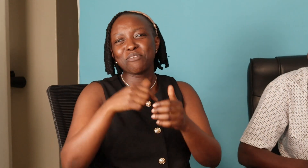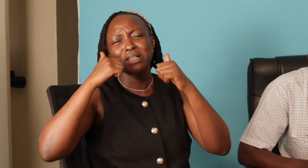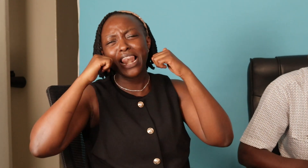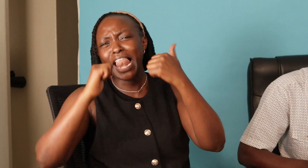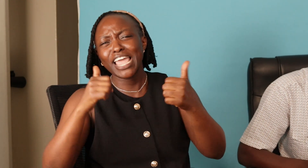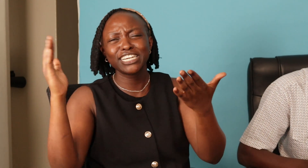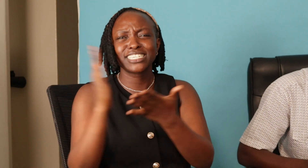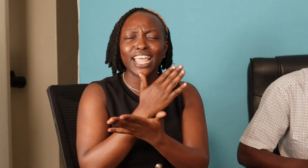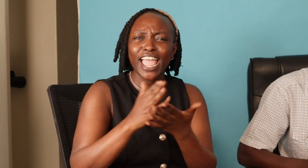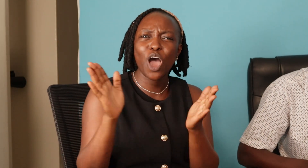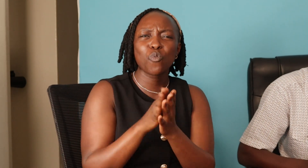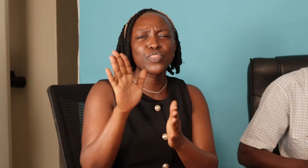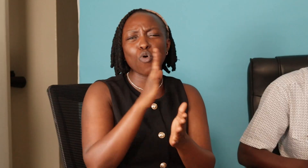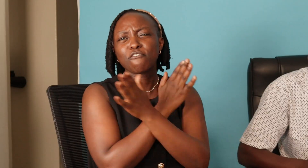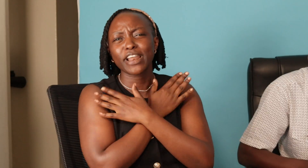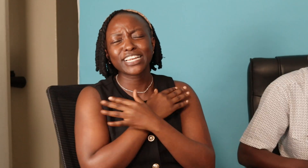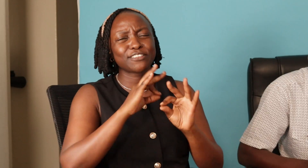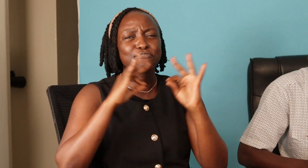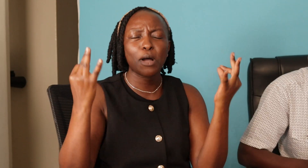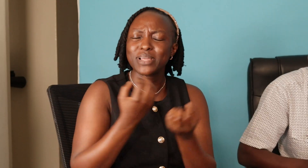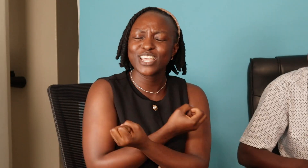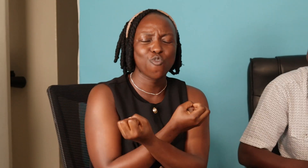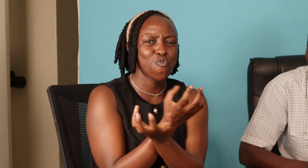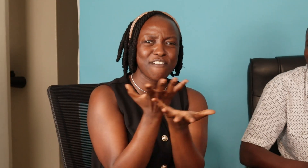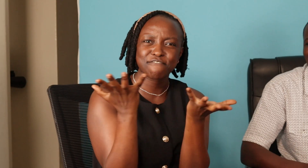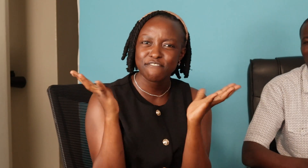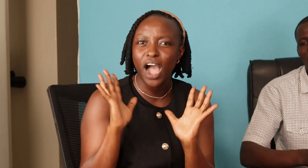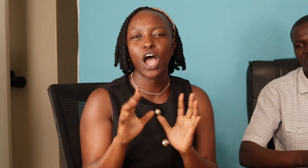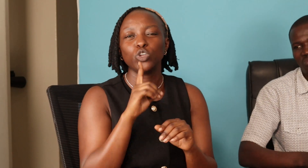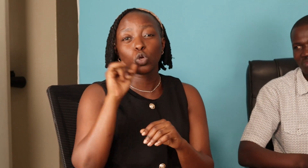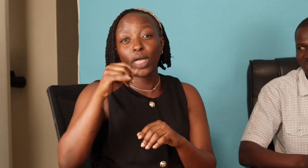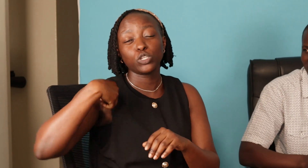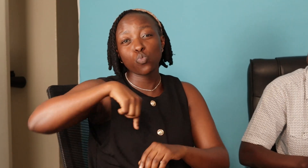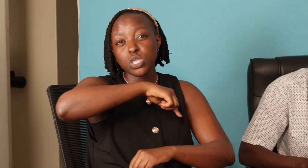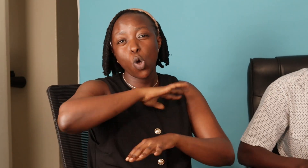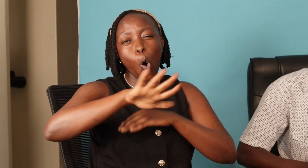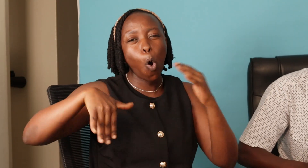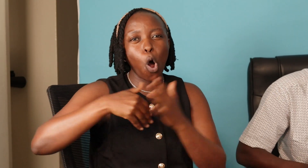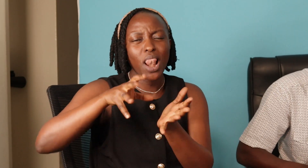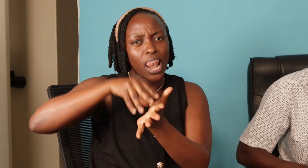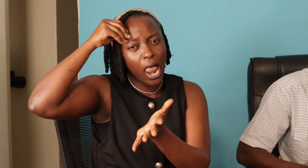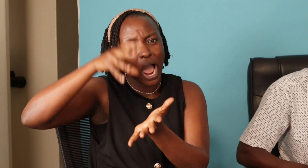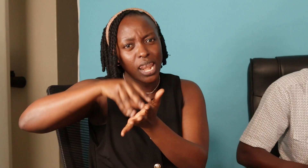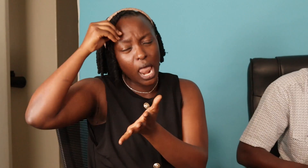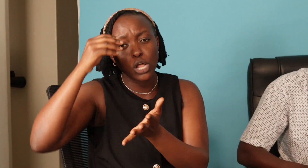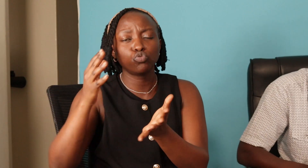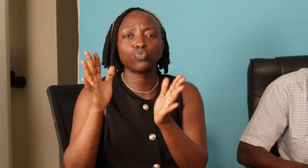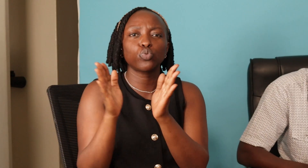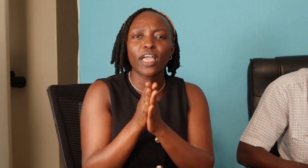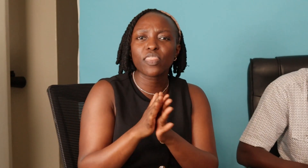Talk. Subscribe, like, share with your friends and your family and whoever it is that you can share to, because we are all